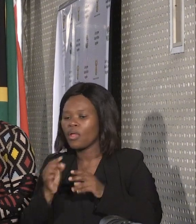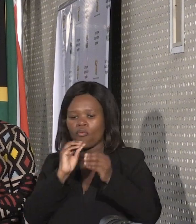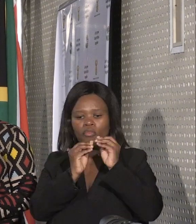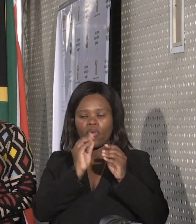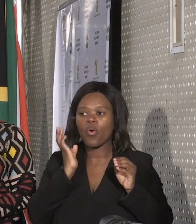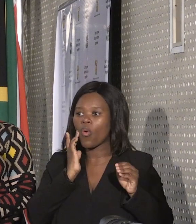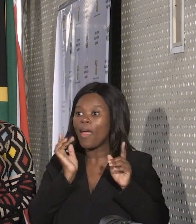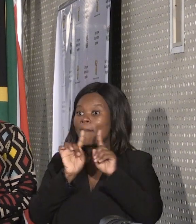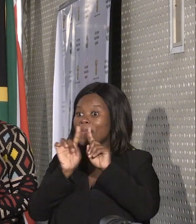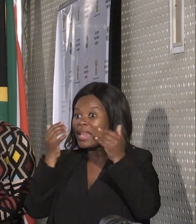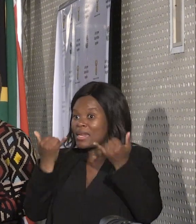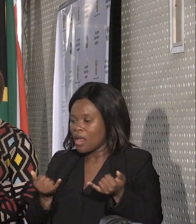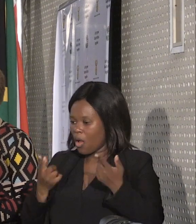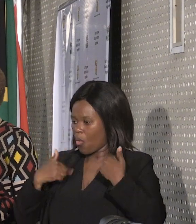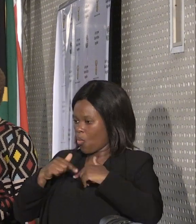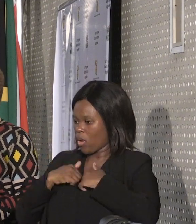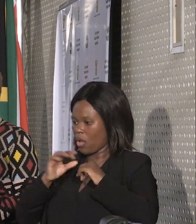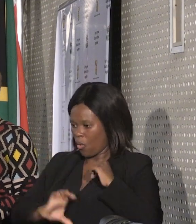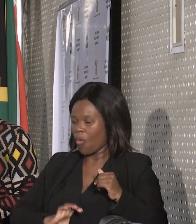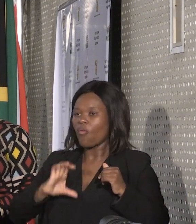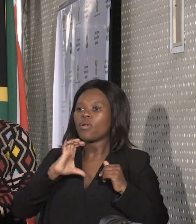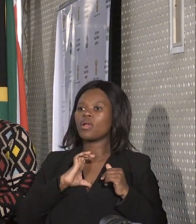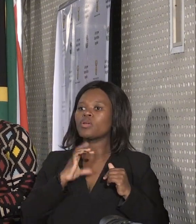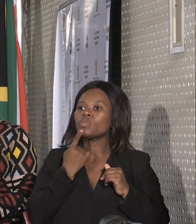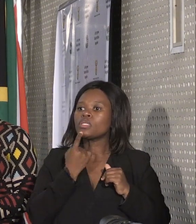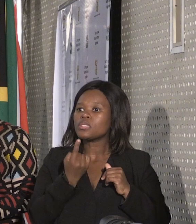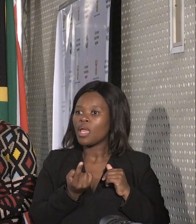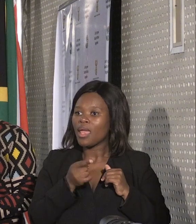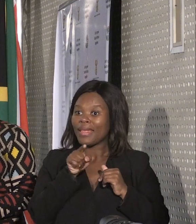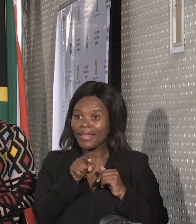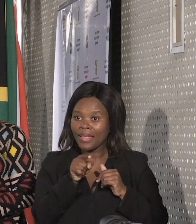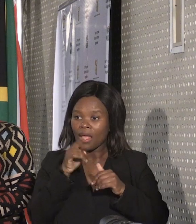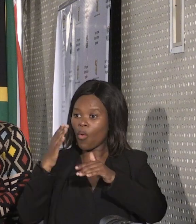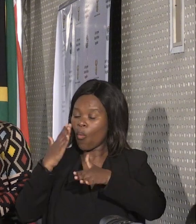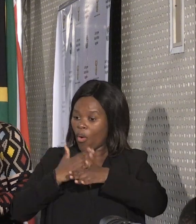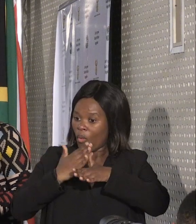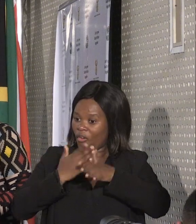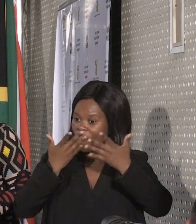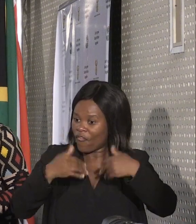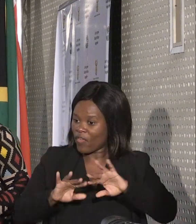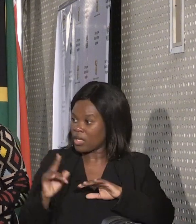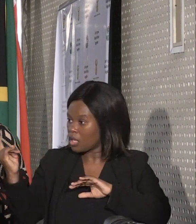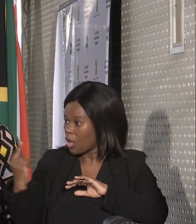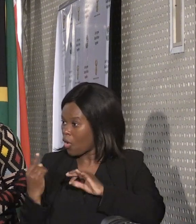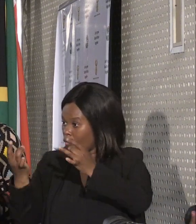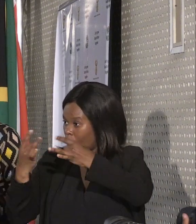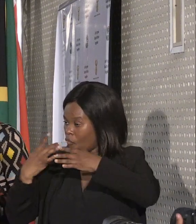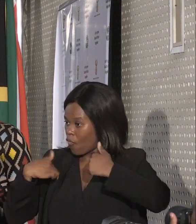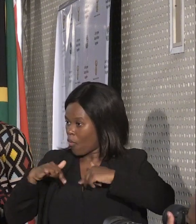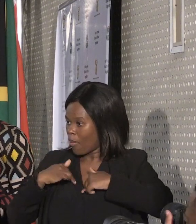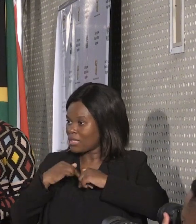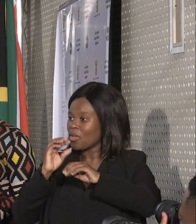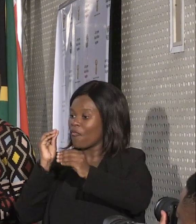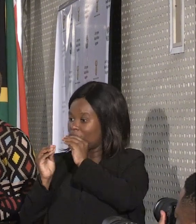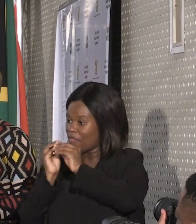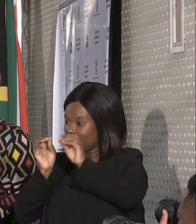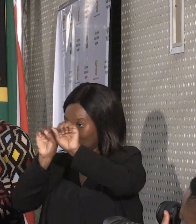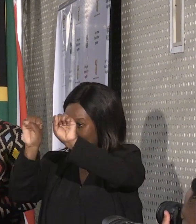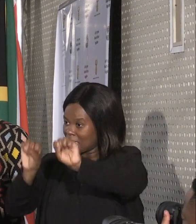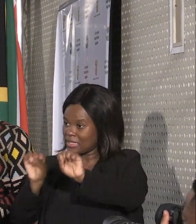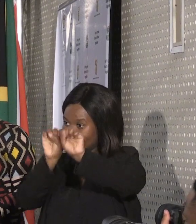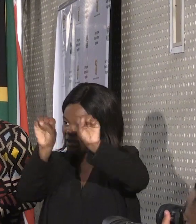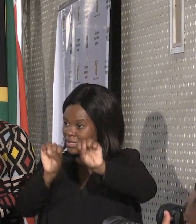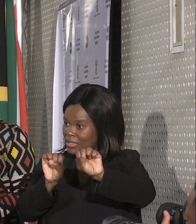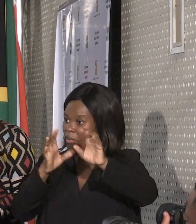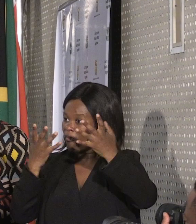sesine confidence ukuthi lendlela abasebenze ngayo ukulungisa ama system nathi